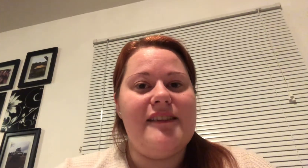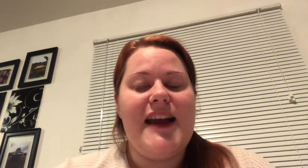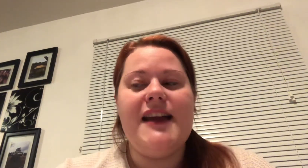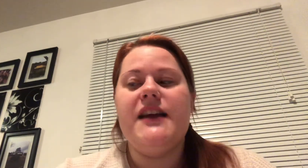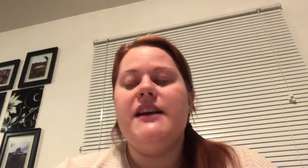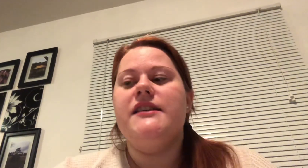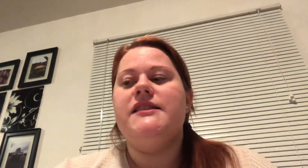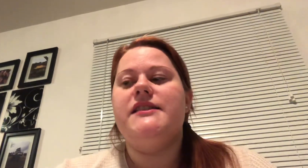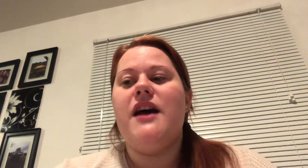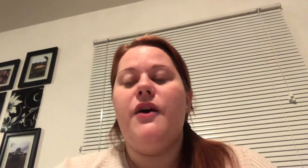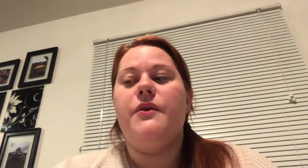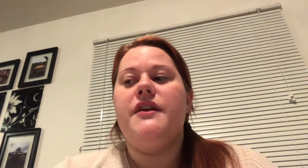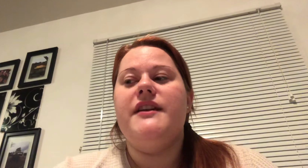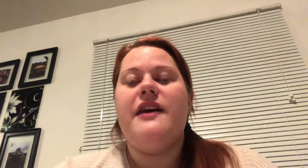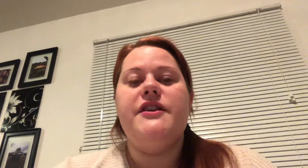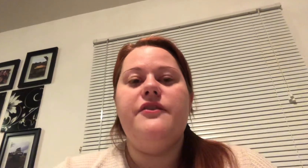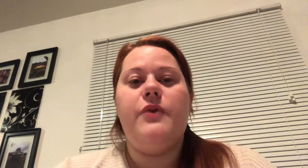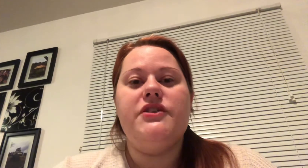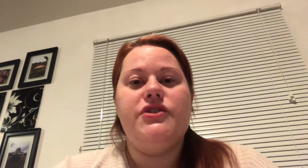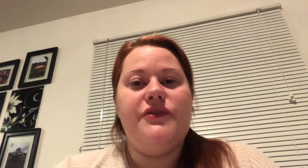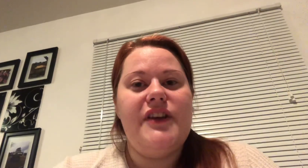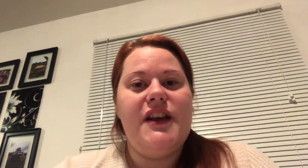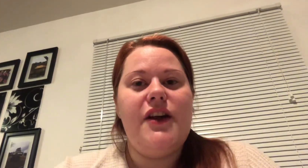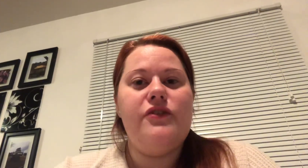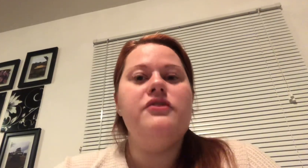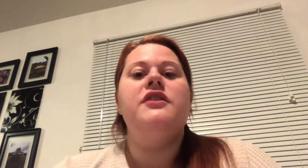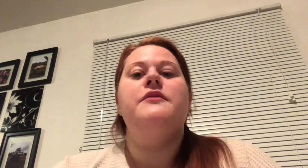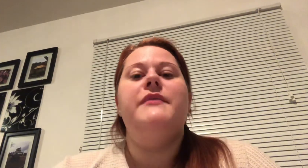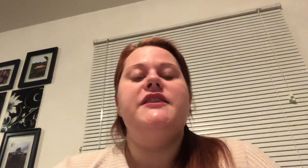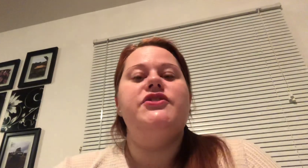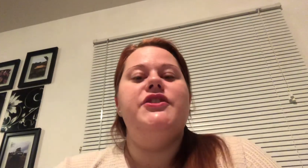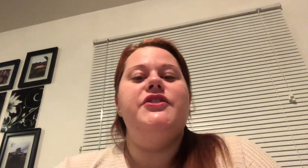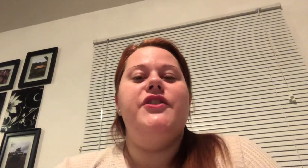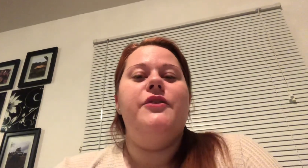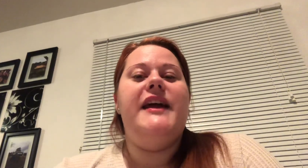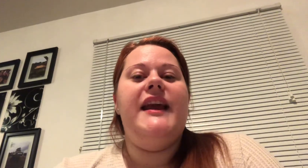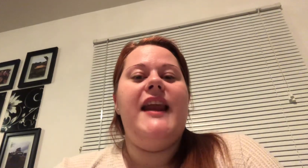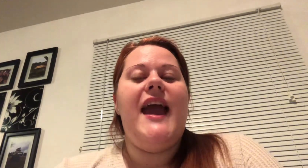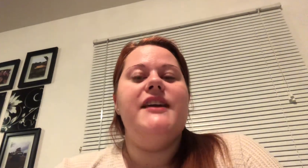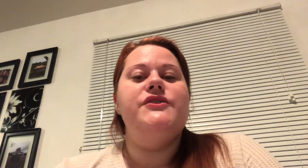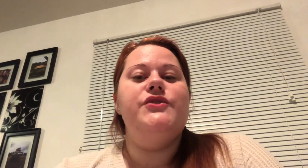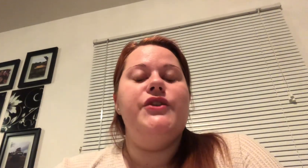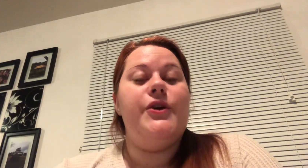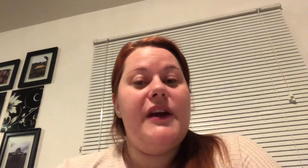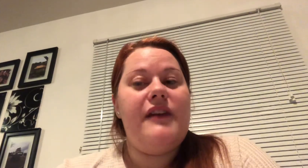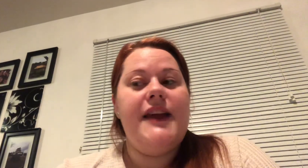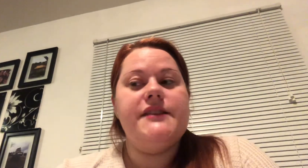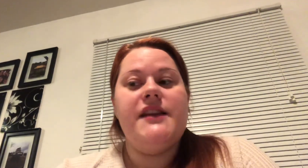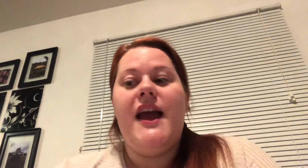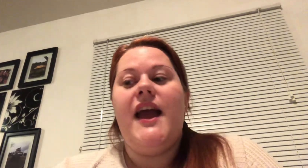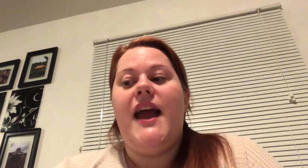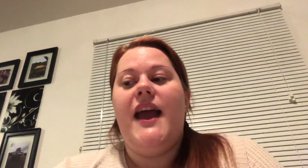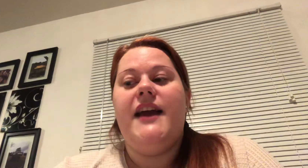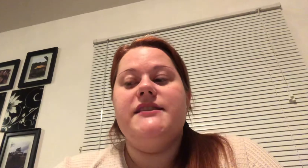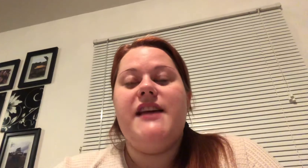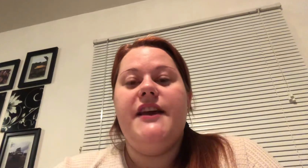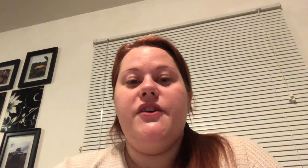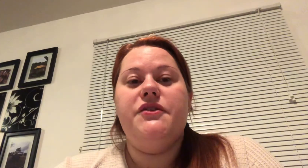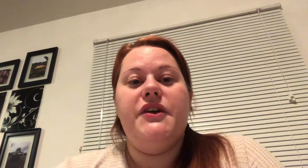right? So now that you've watched your video, make sure you go in and do your quick write and take a look